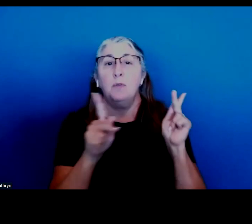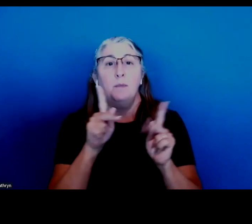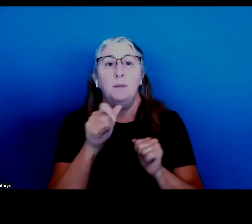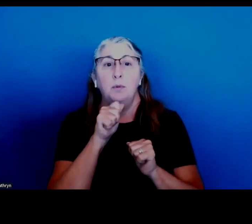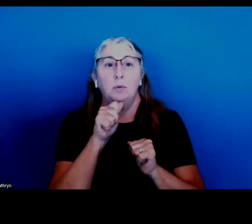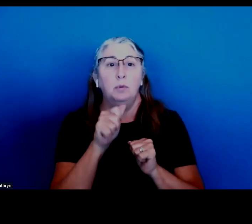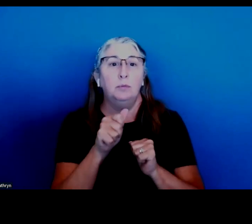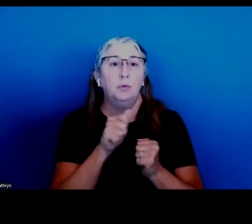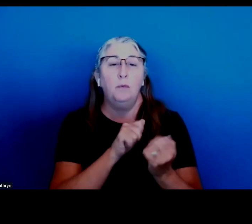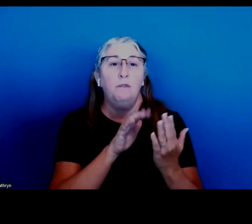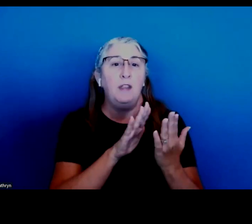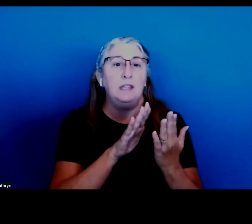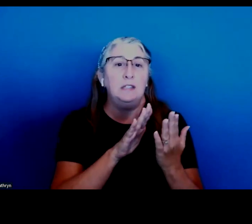face